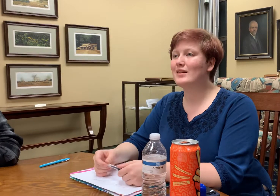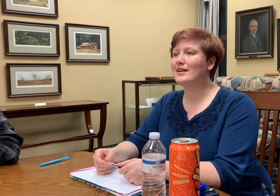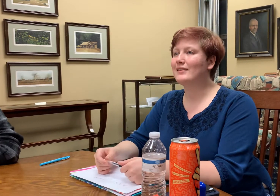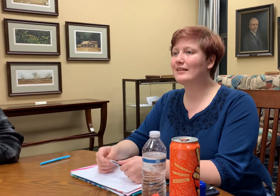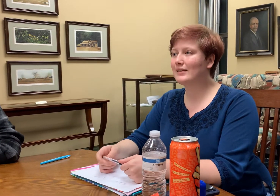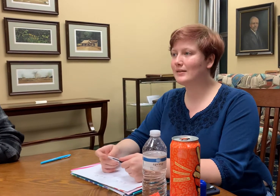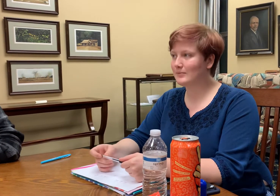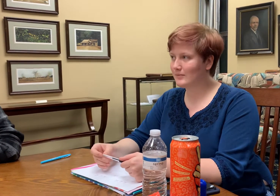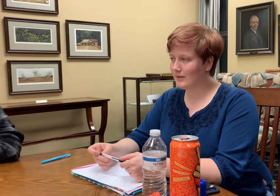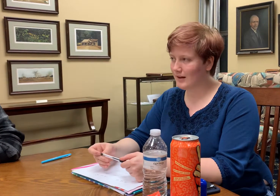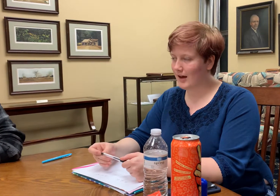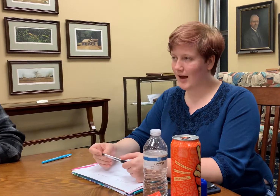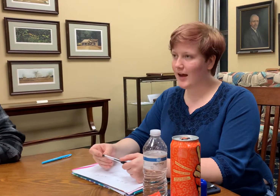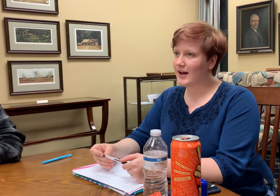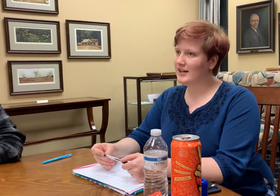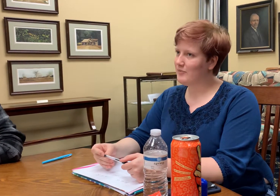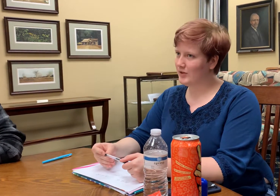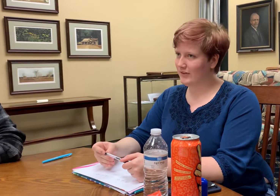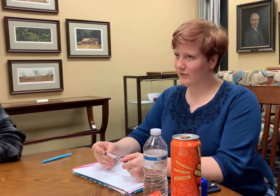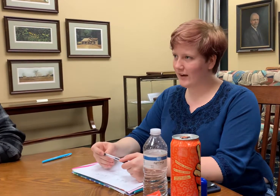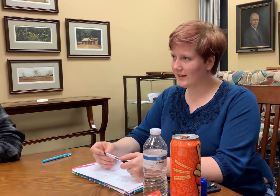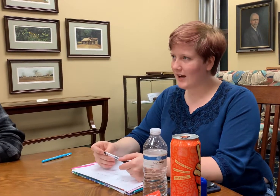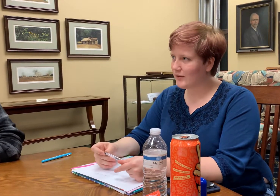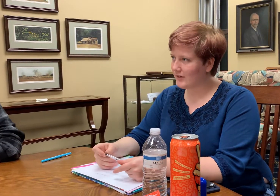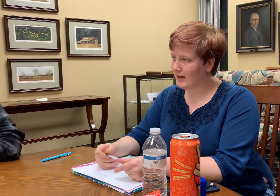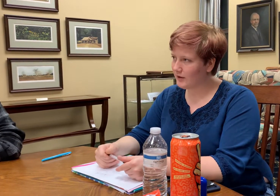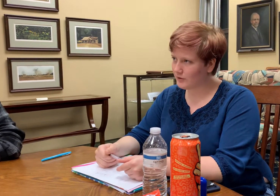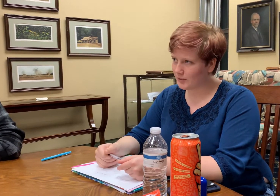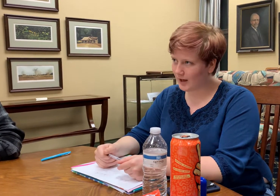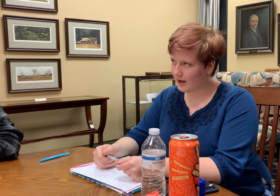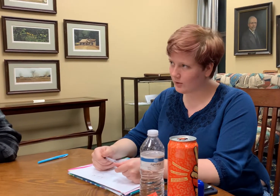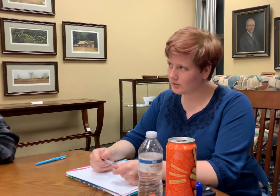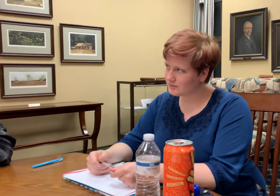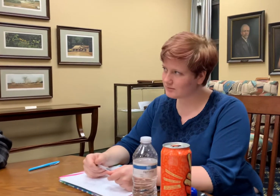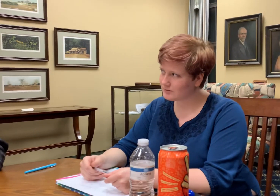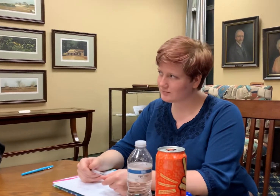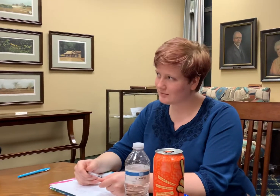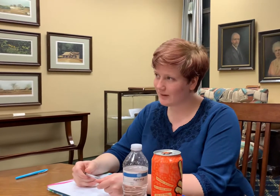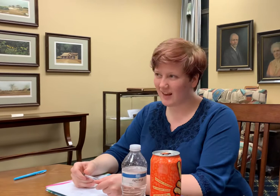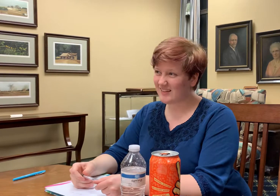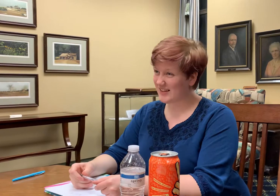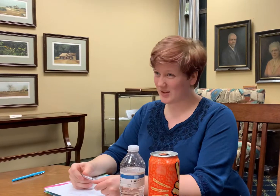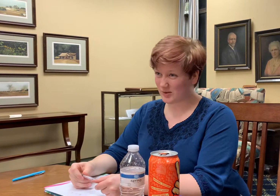fabulous. A deaf person finding out there's a telephone now, that's not so great.